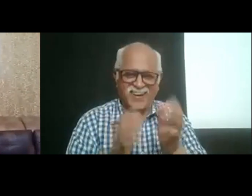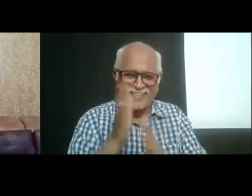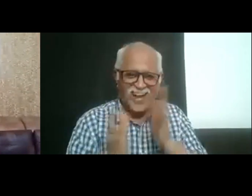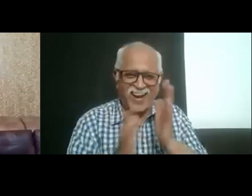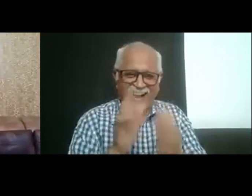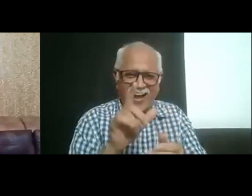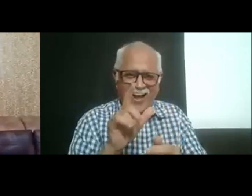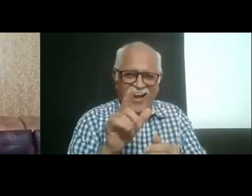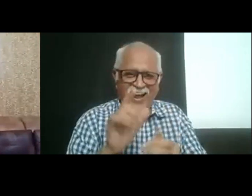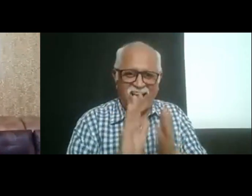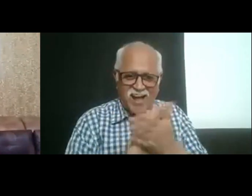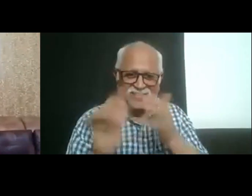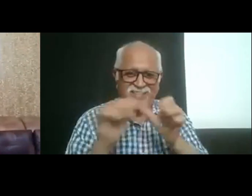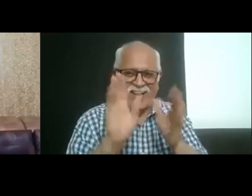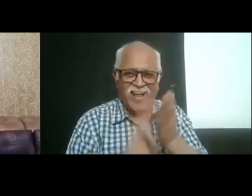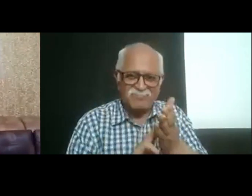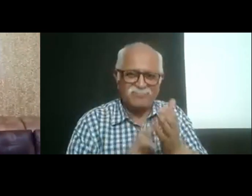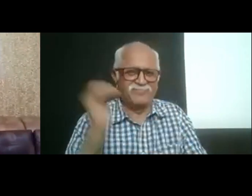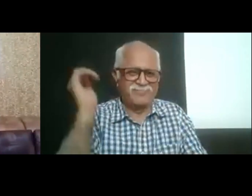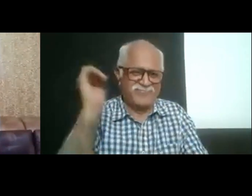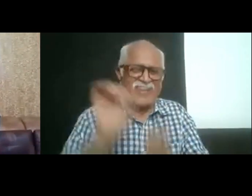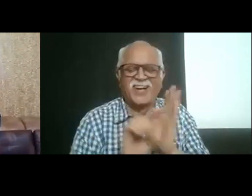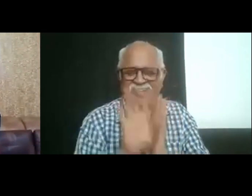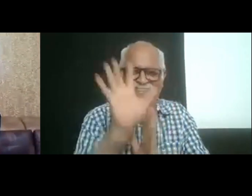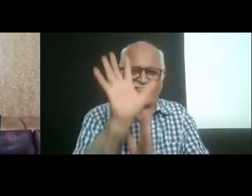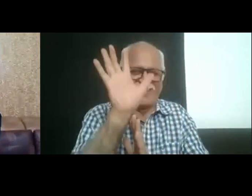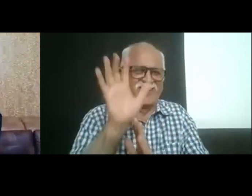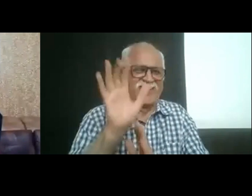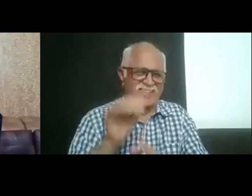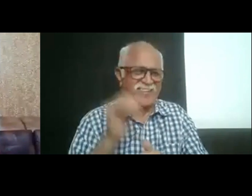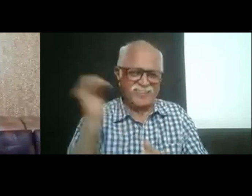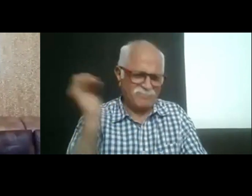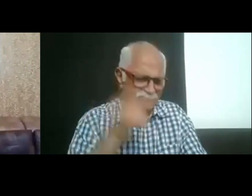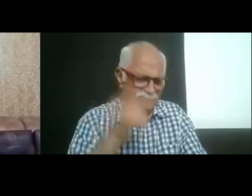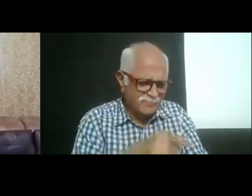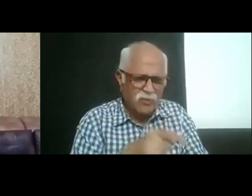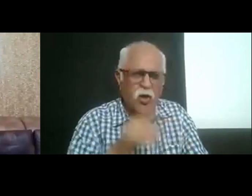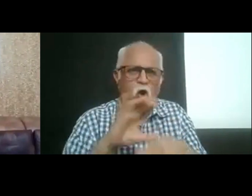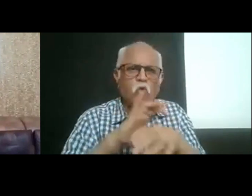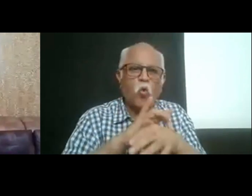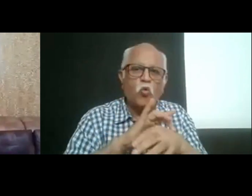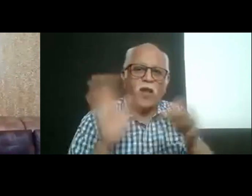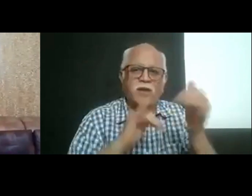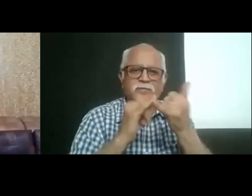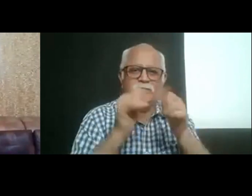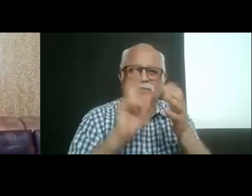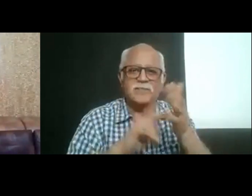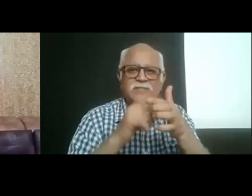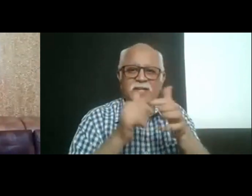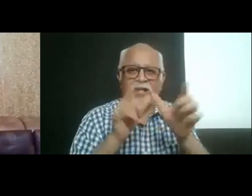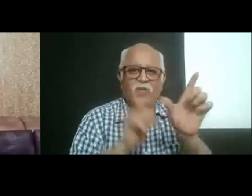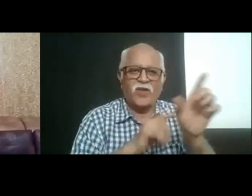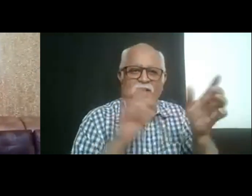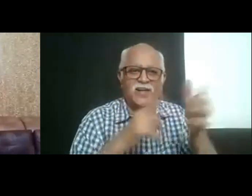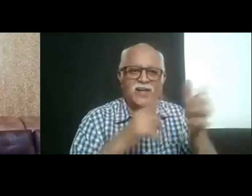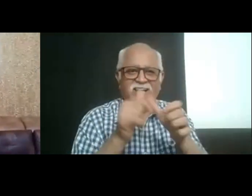So this sign, right, the Hear a Million sign, and this sign that we just spoke about.